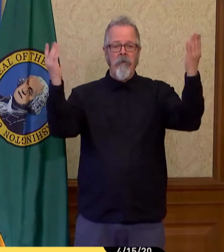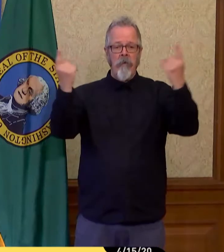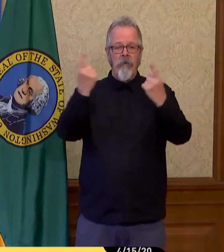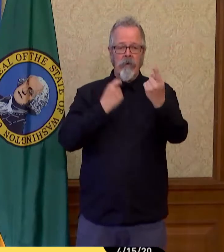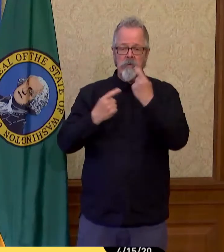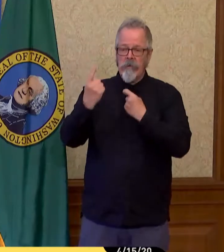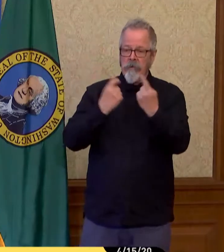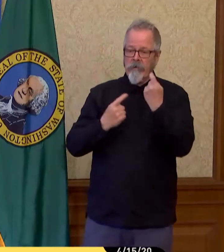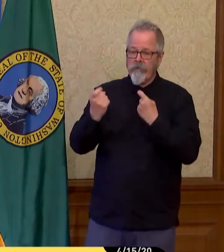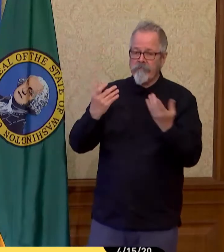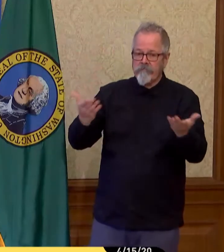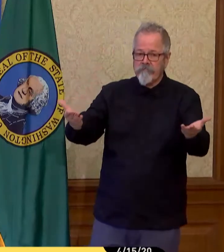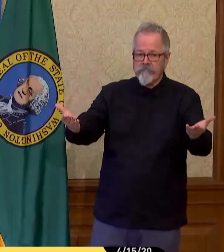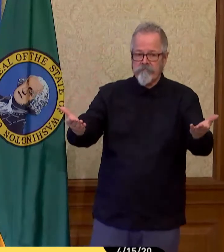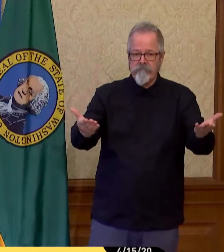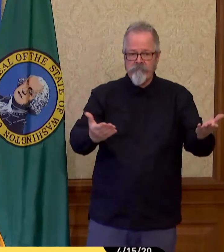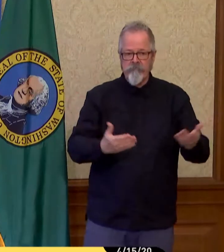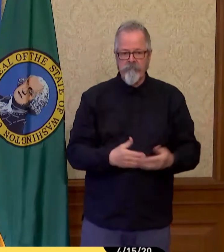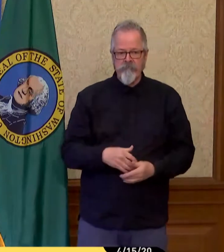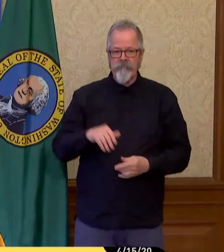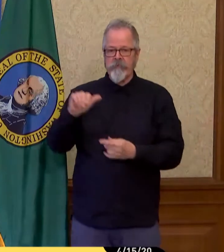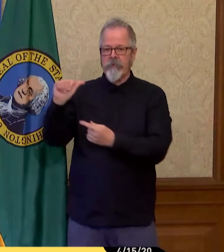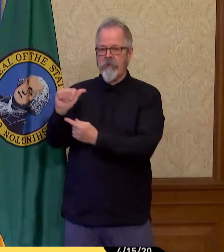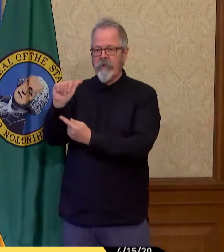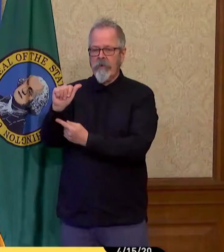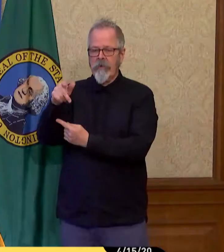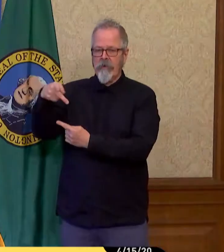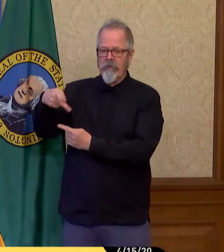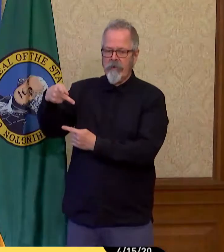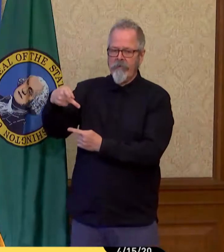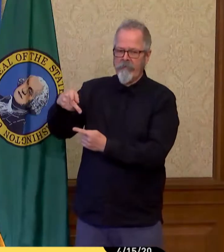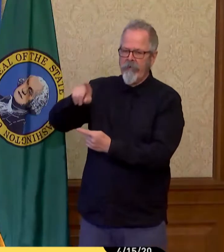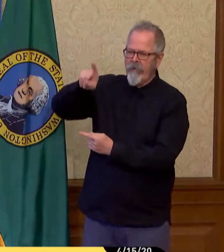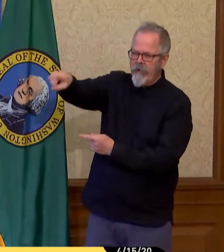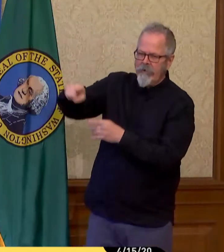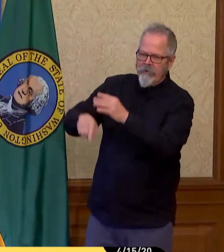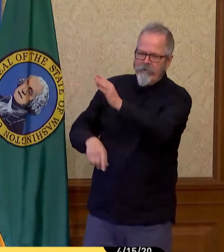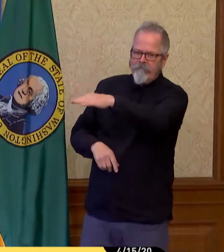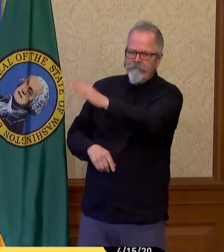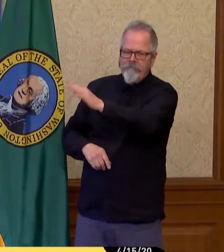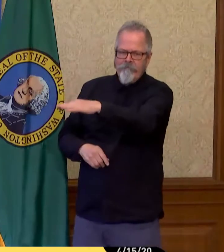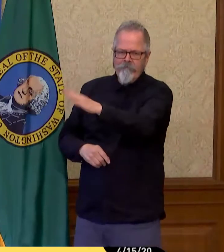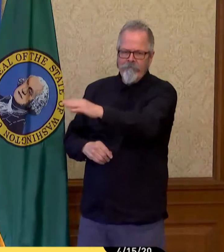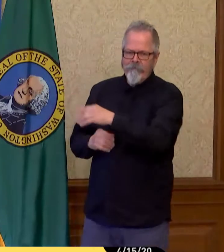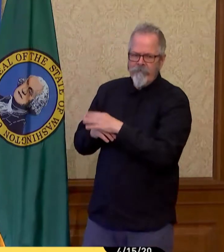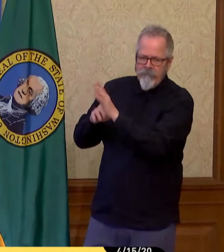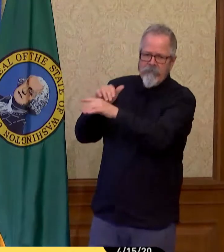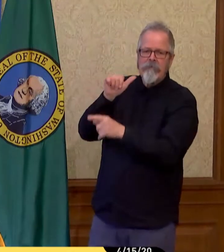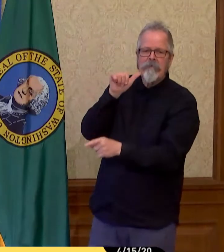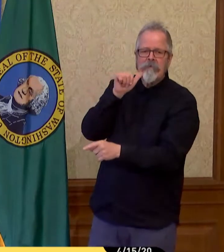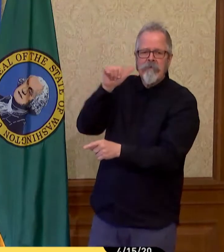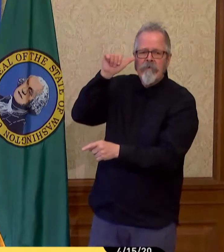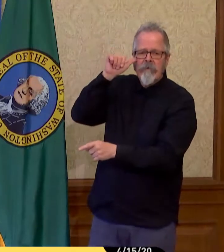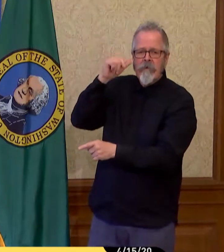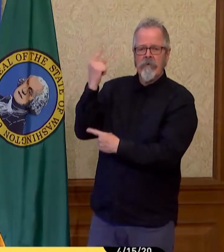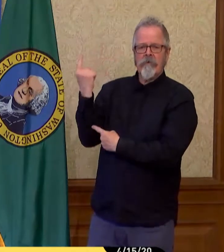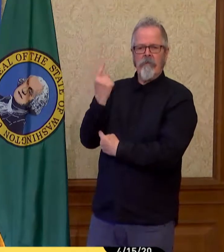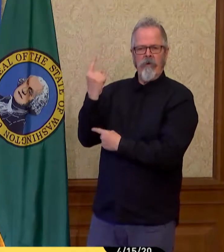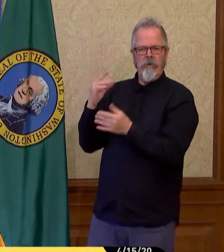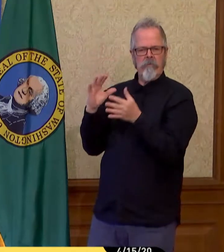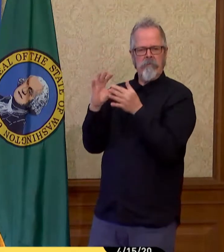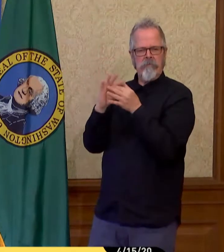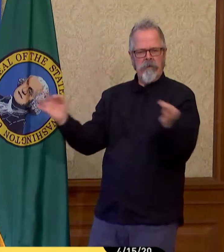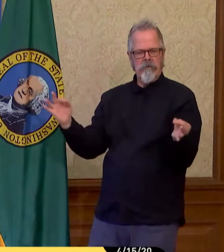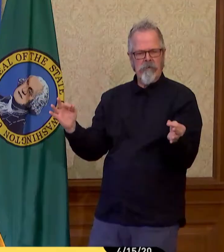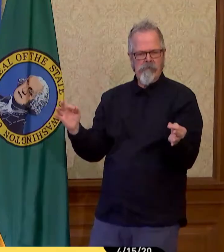Normal will mean that general physical distancing and masks and not shaking hands and that sort of thing could continue for many, many